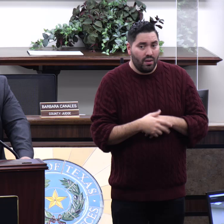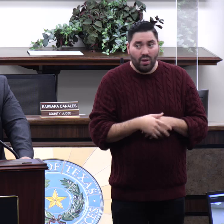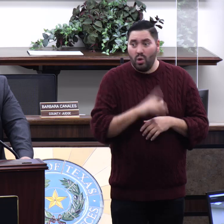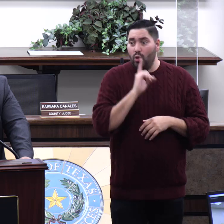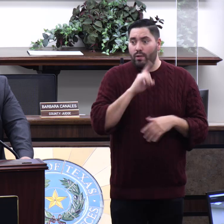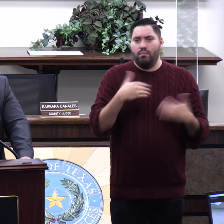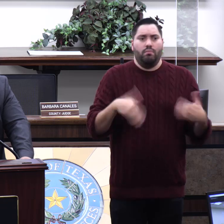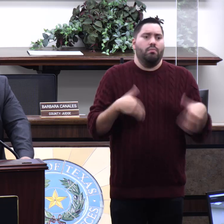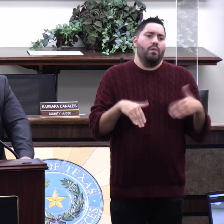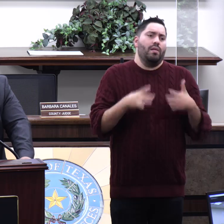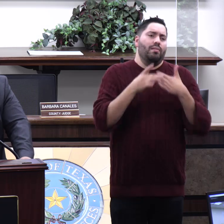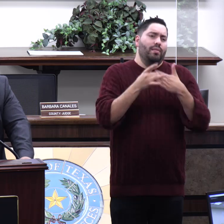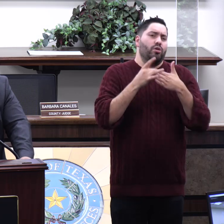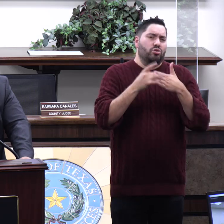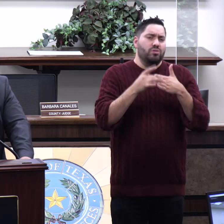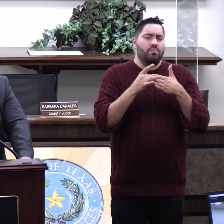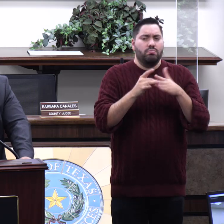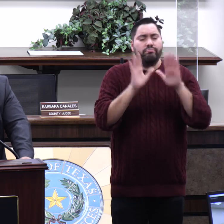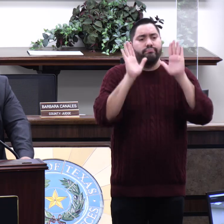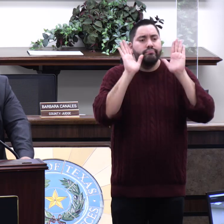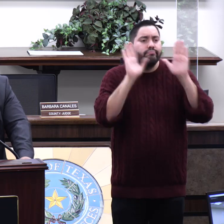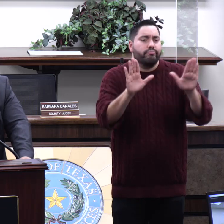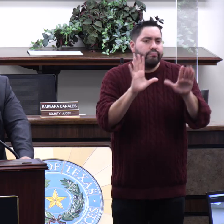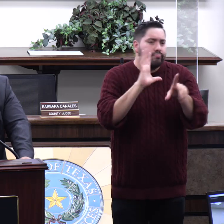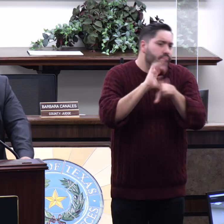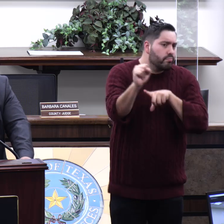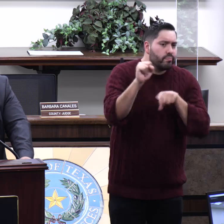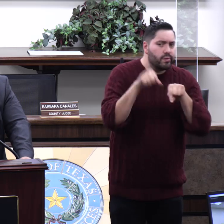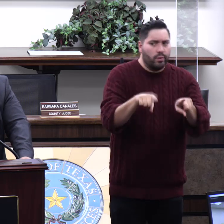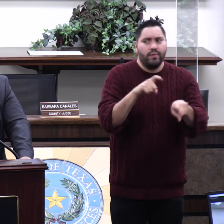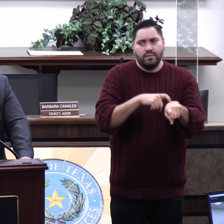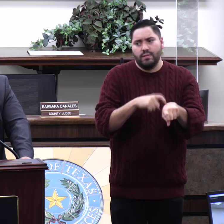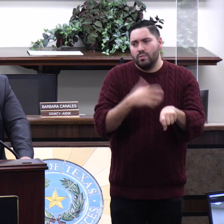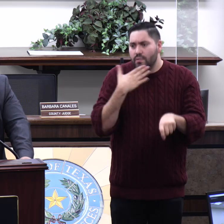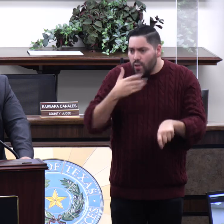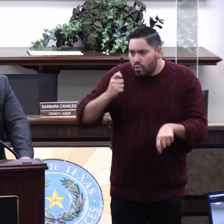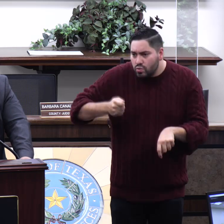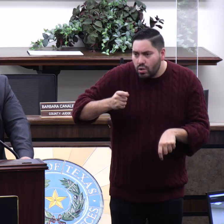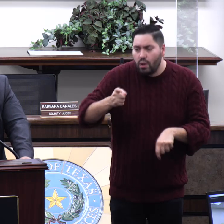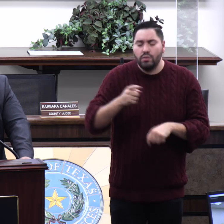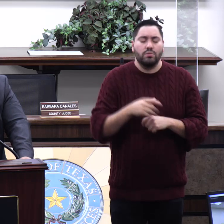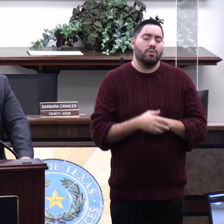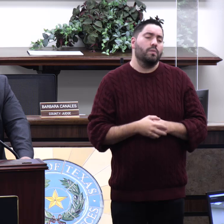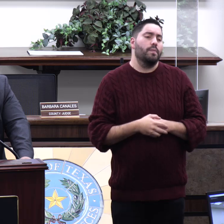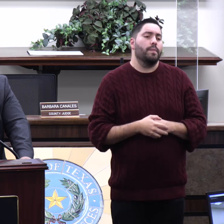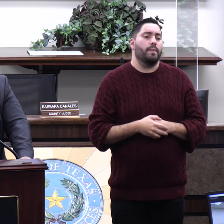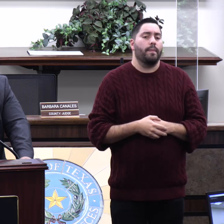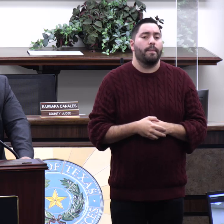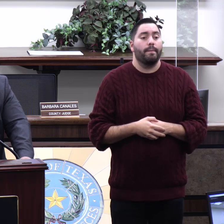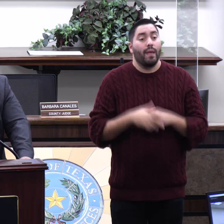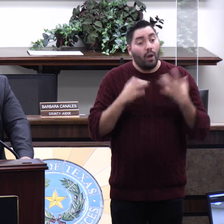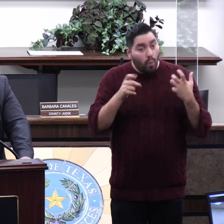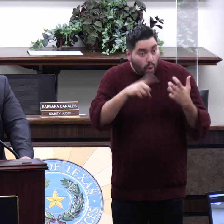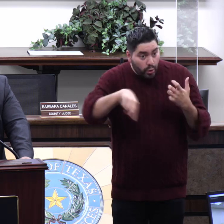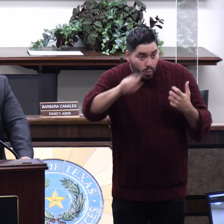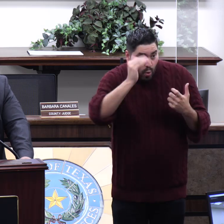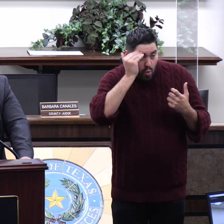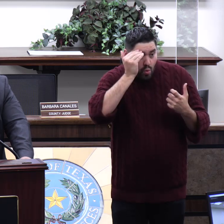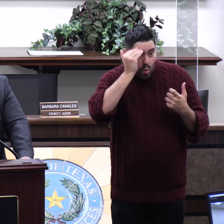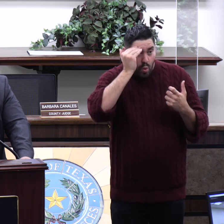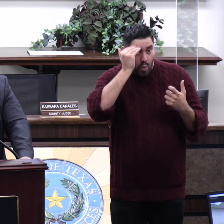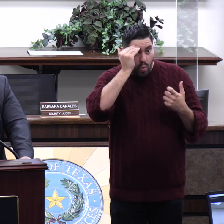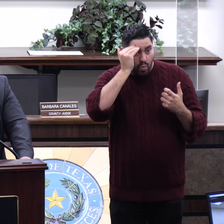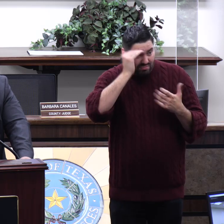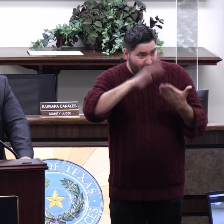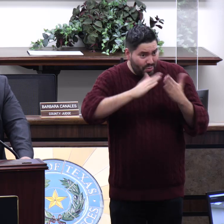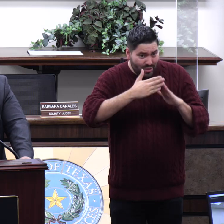in a very unprecedented time. So I thank you for that, Judge. And I want you to know, as I do the